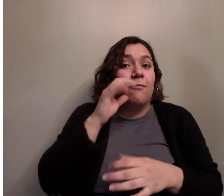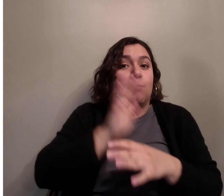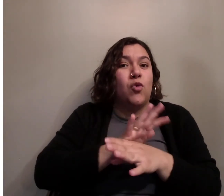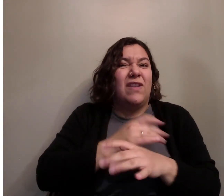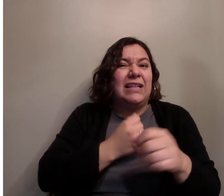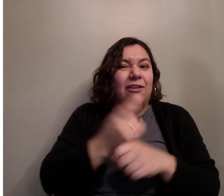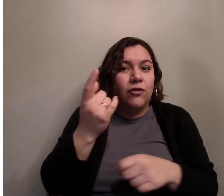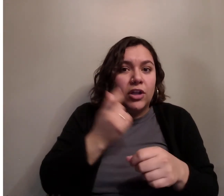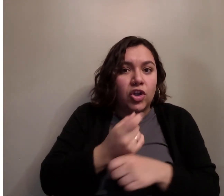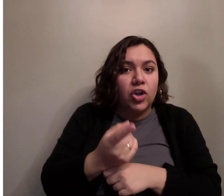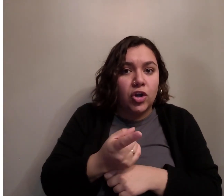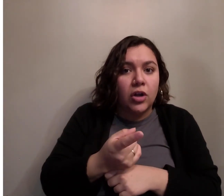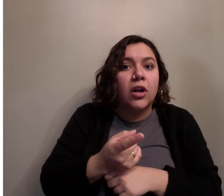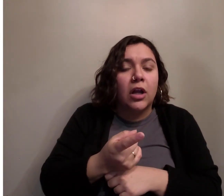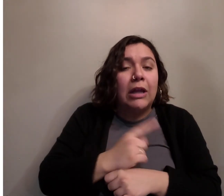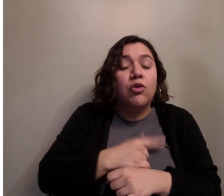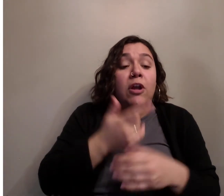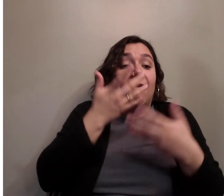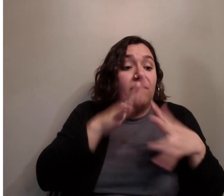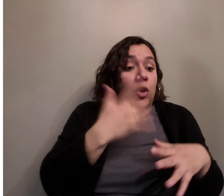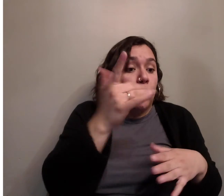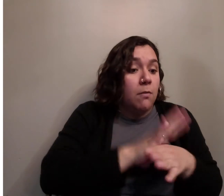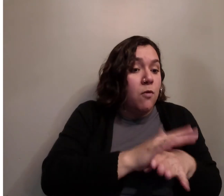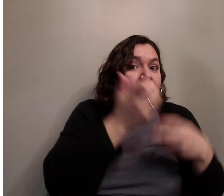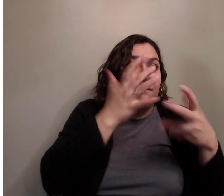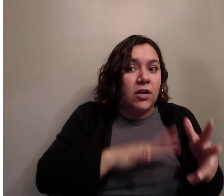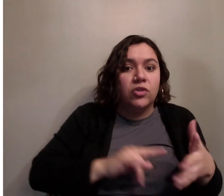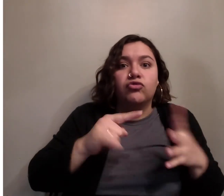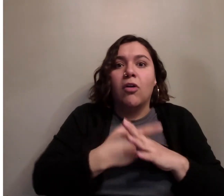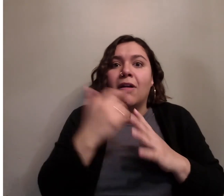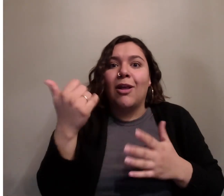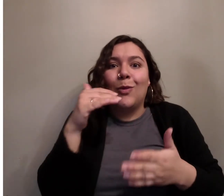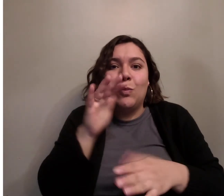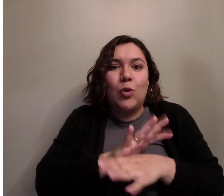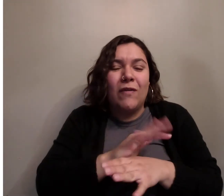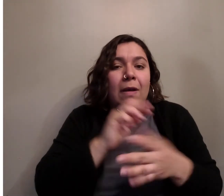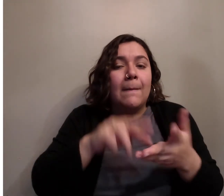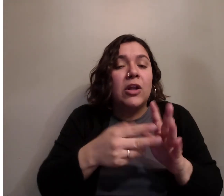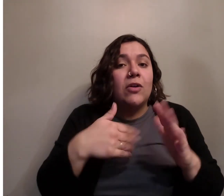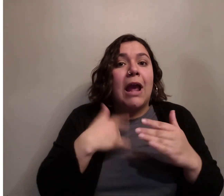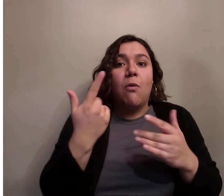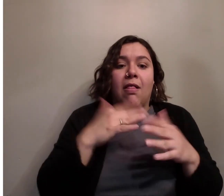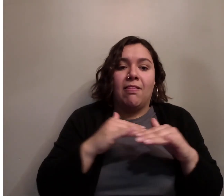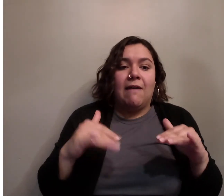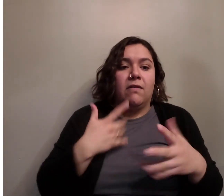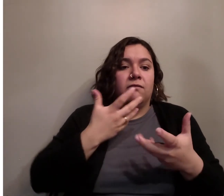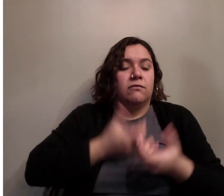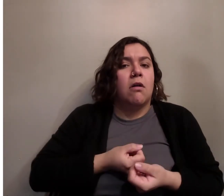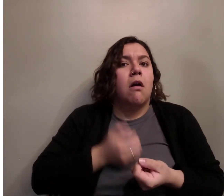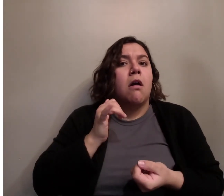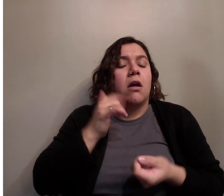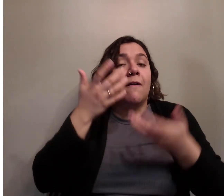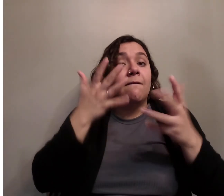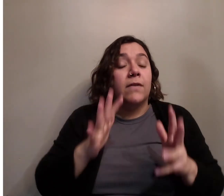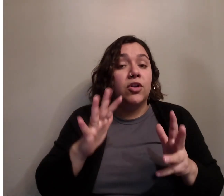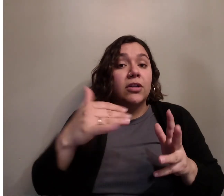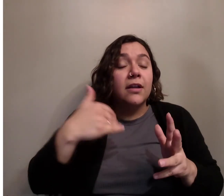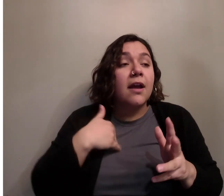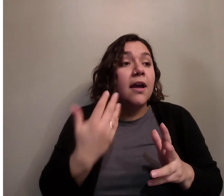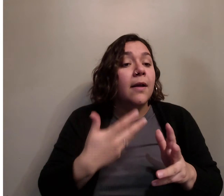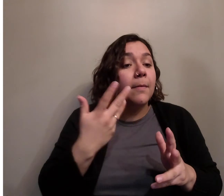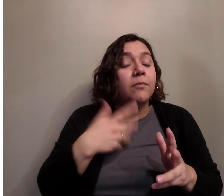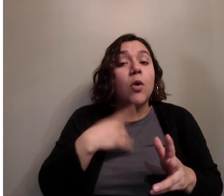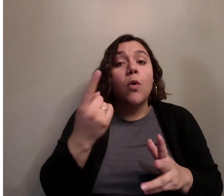like a movie every year or a movie every couple of years. He just would finish a movie and then do another one. And so he got to this level of competence